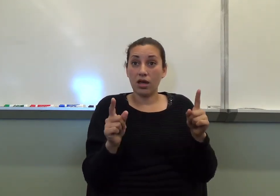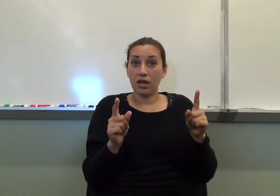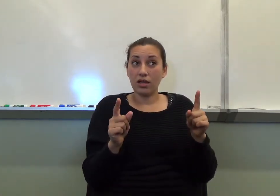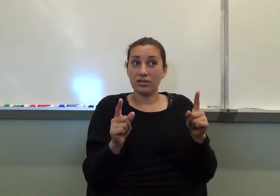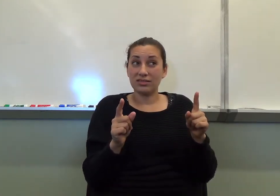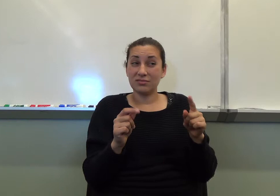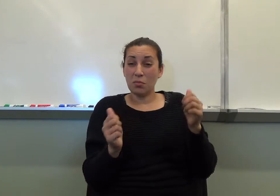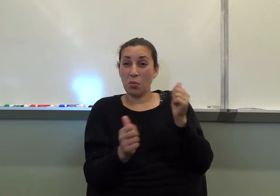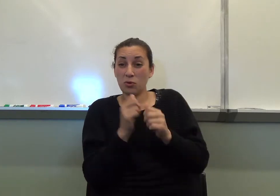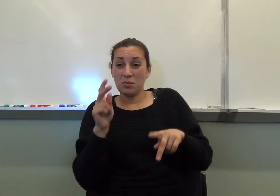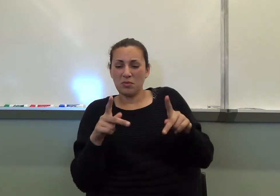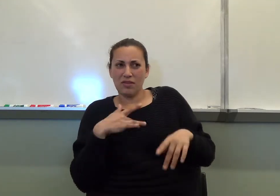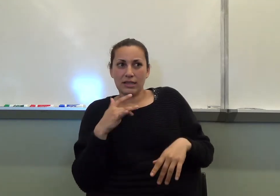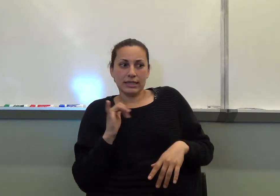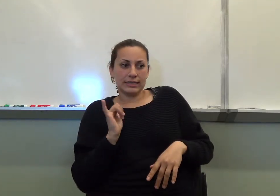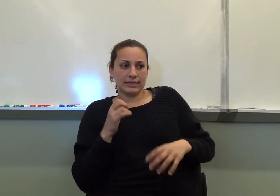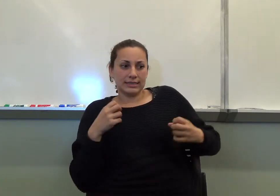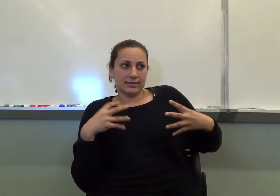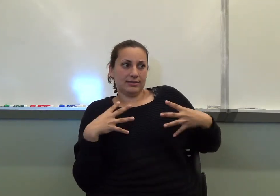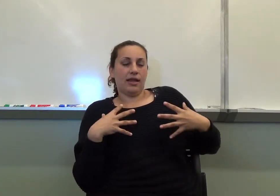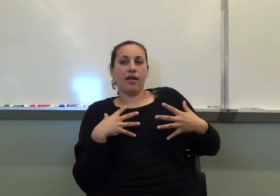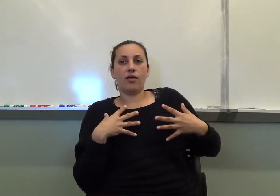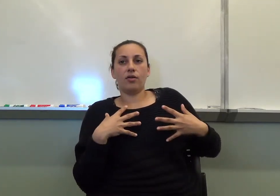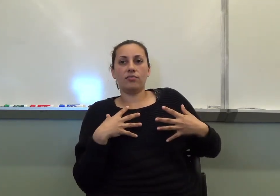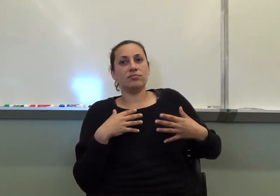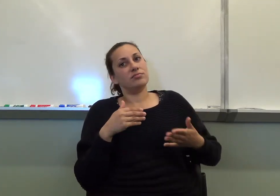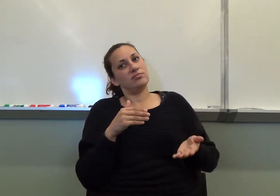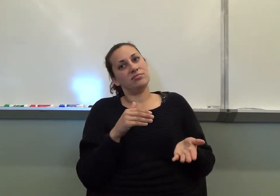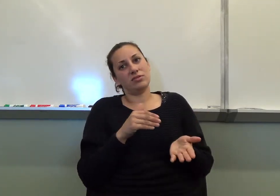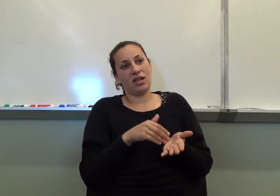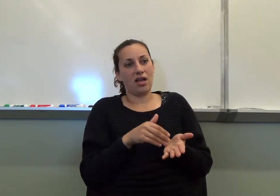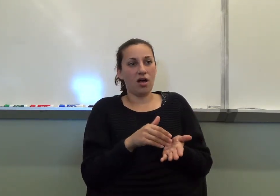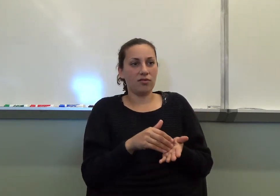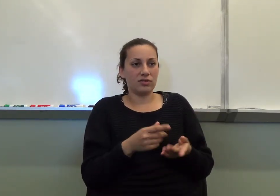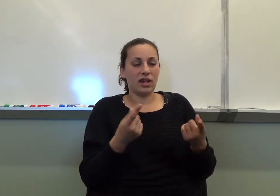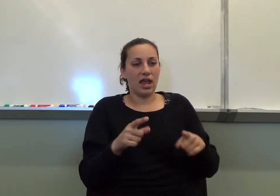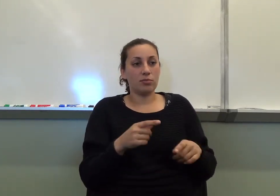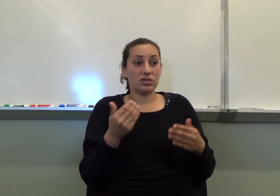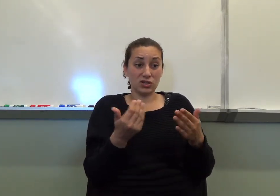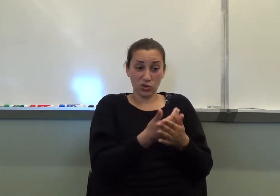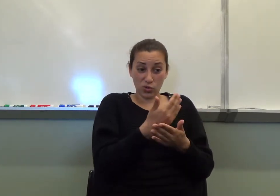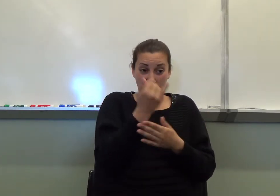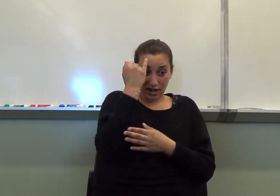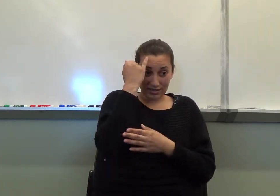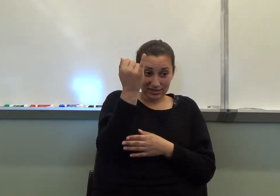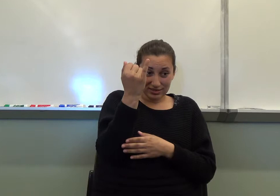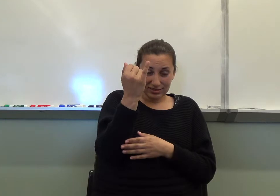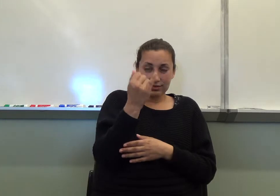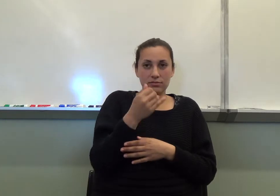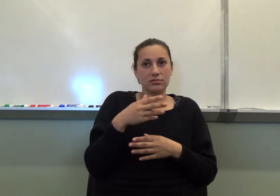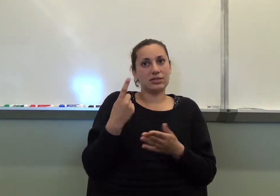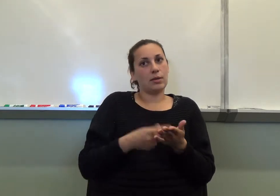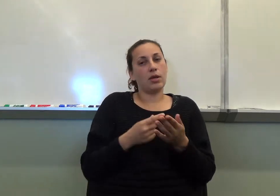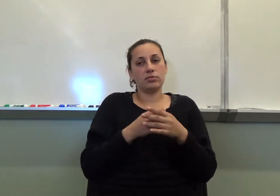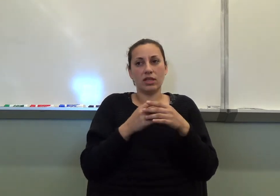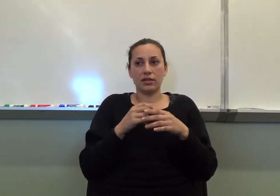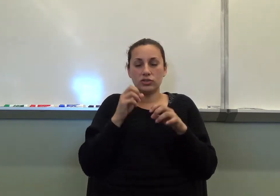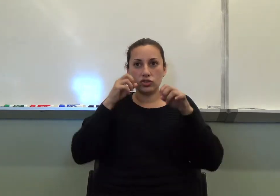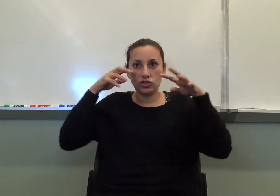of everybody. And that often happens, you know, new things sometimes are pretty shocking. He said, let's